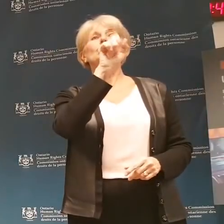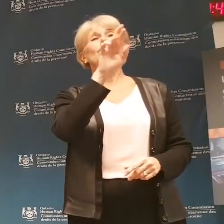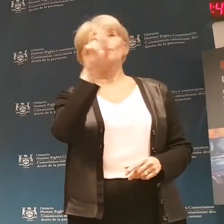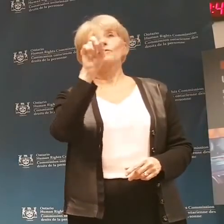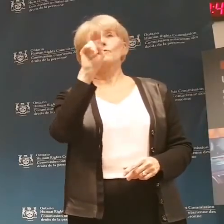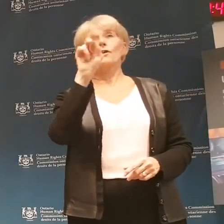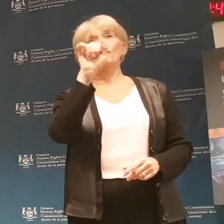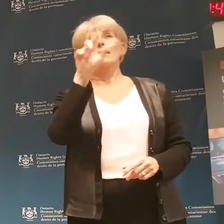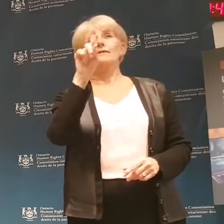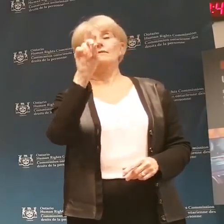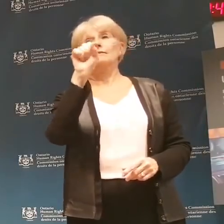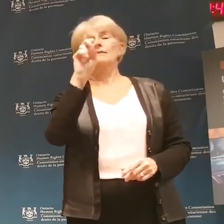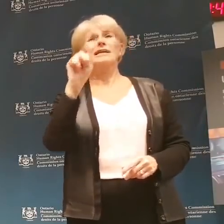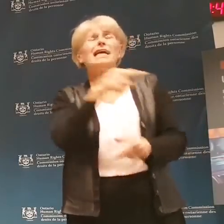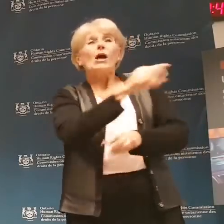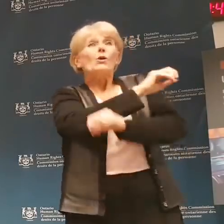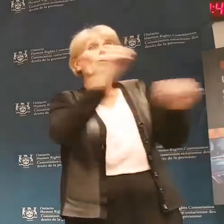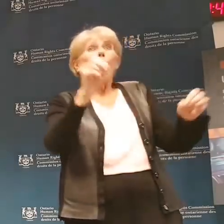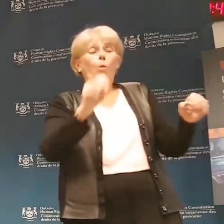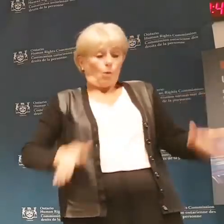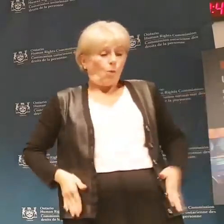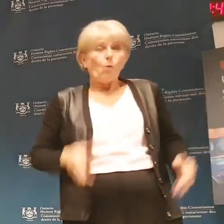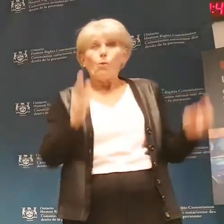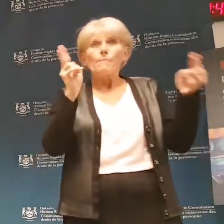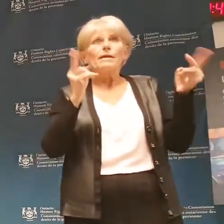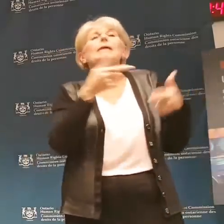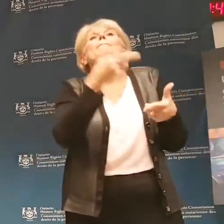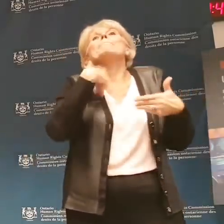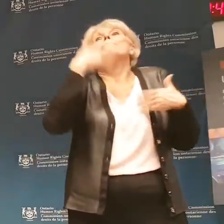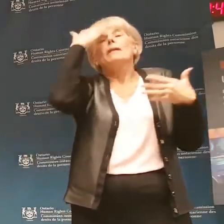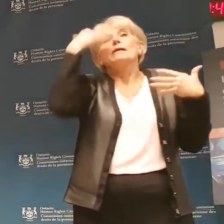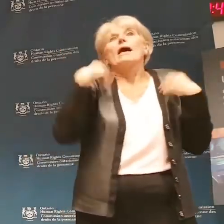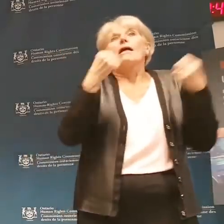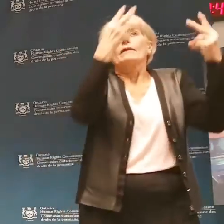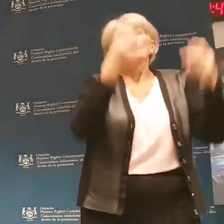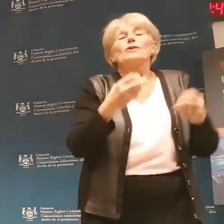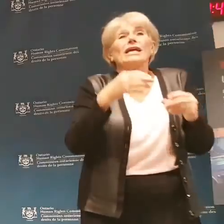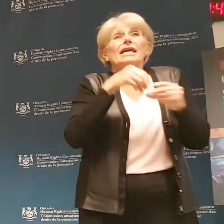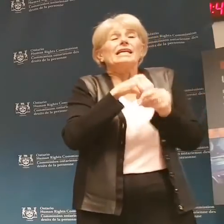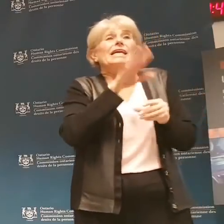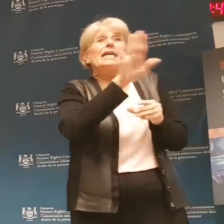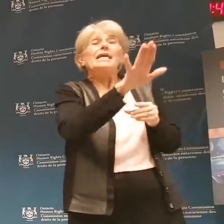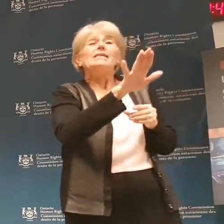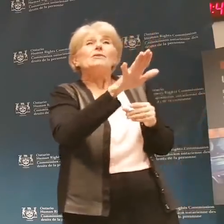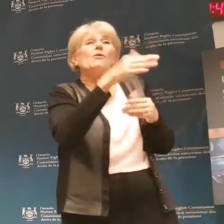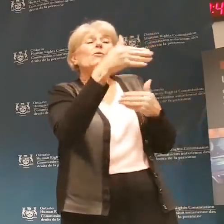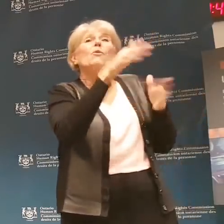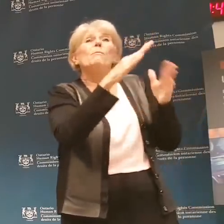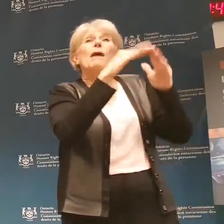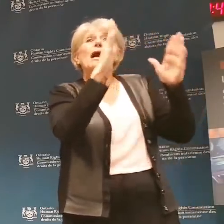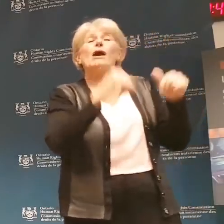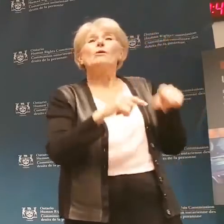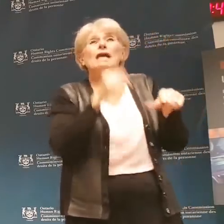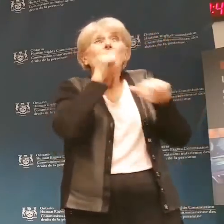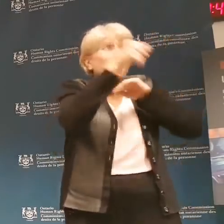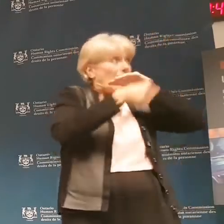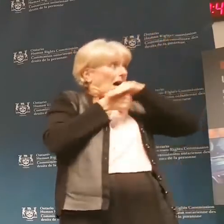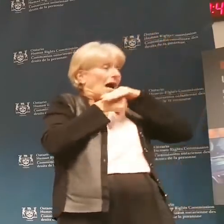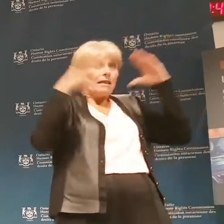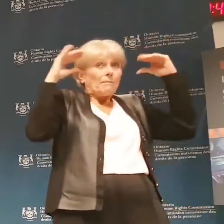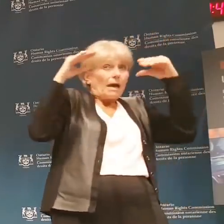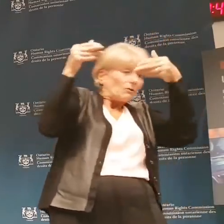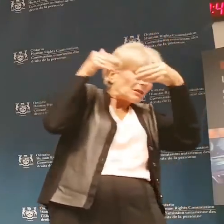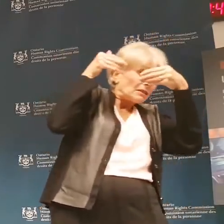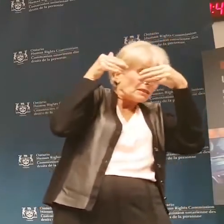Donaldson, an unarmed black man with mental health issues in his rooming house, hiding behind a